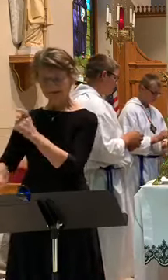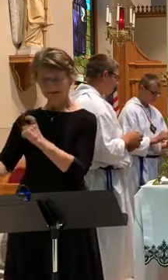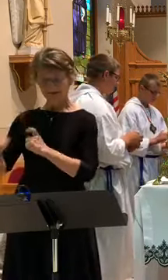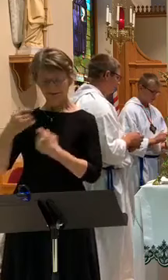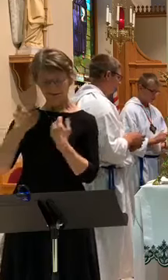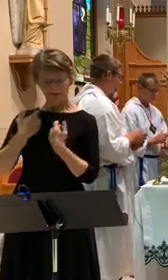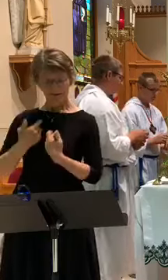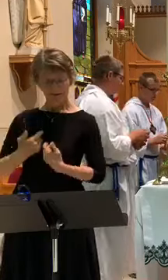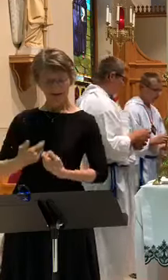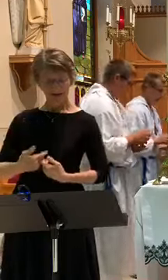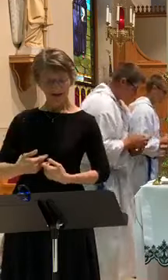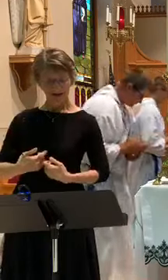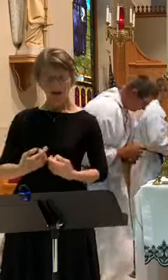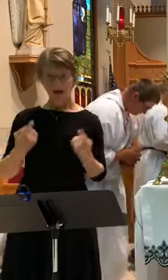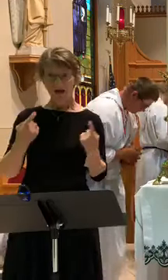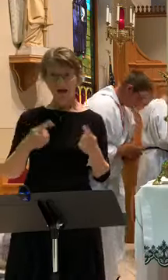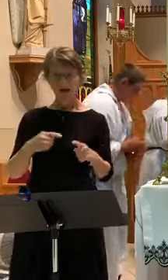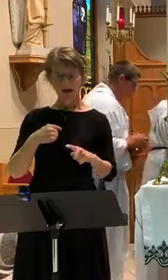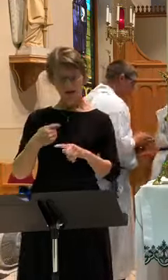Blessed are you,